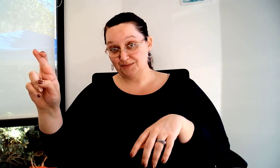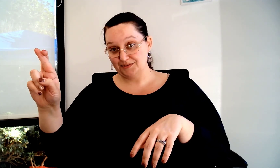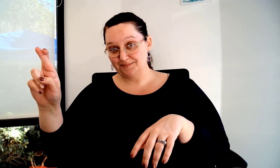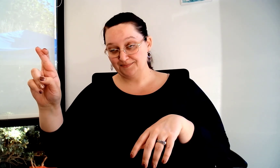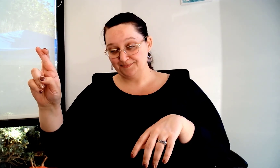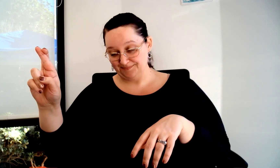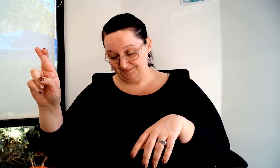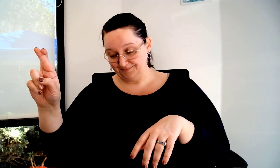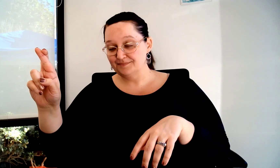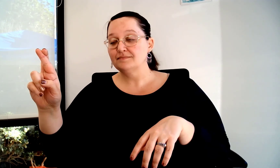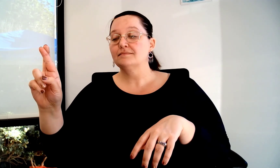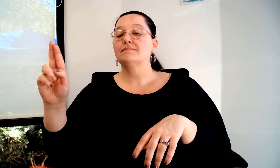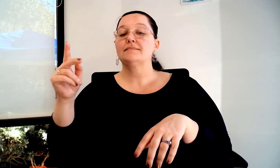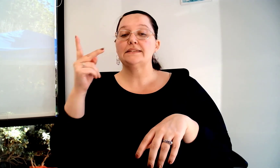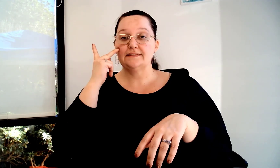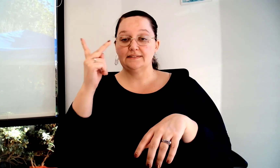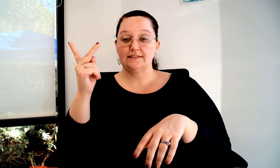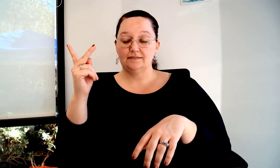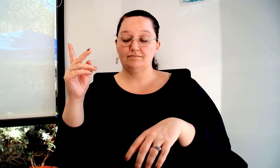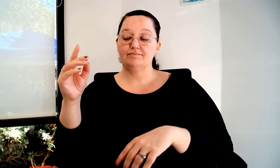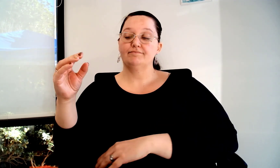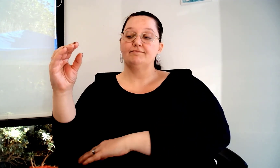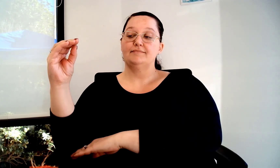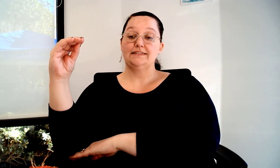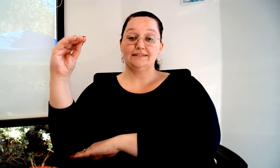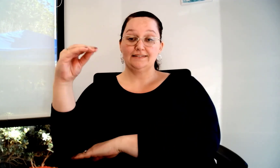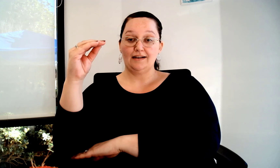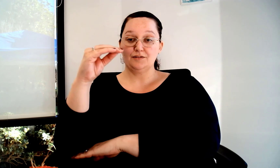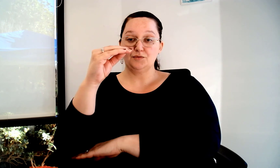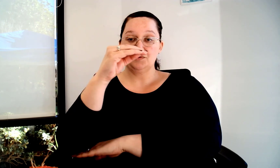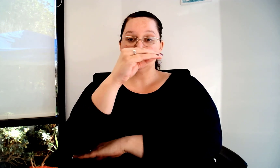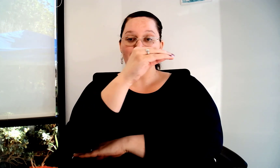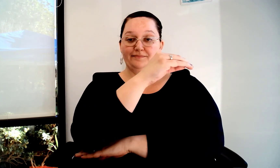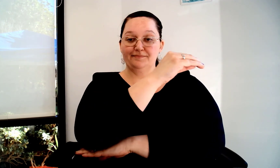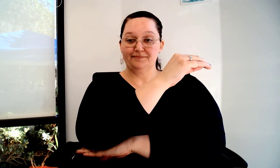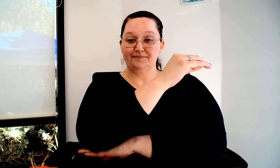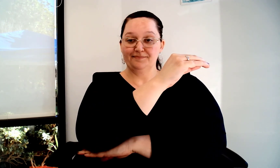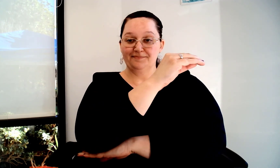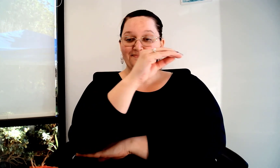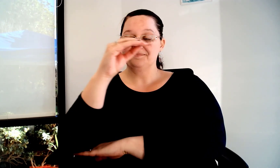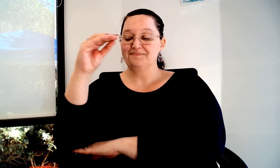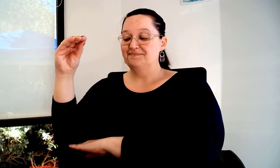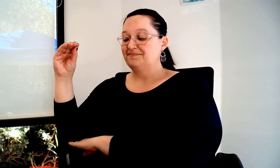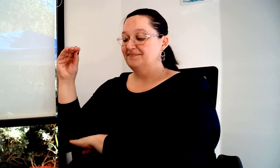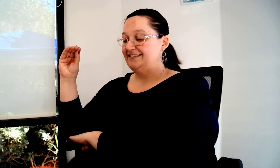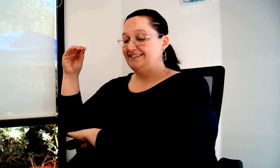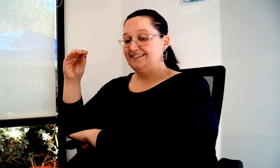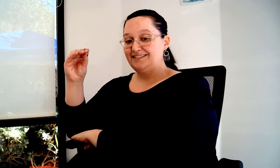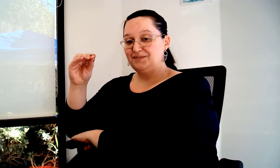have dinosaur. Dinosaur with this flat O.